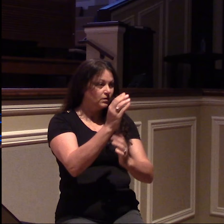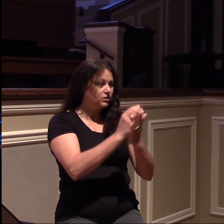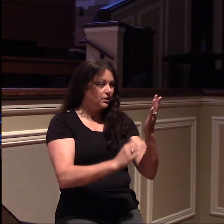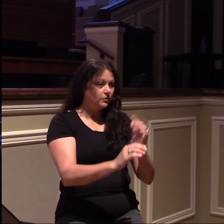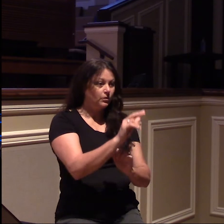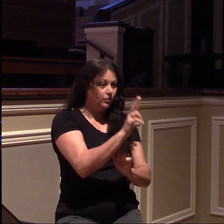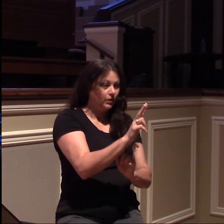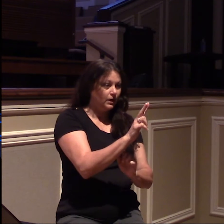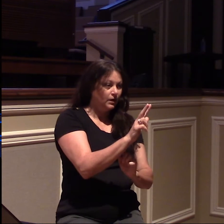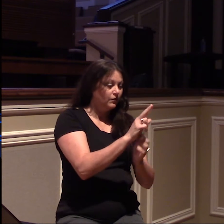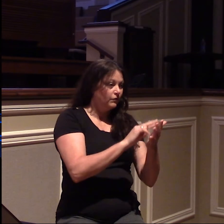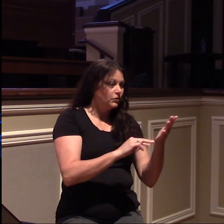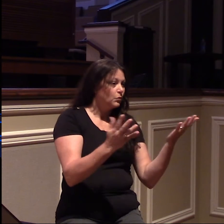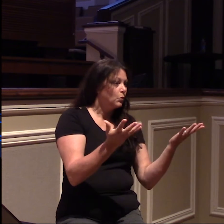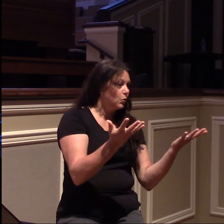verses 8 through 13.